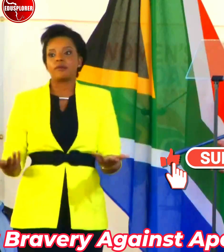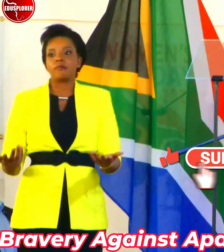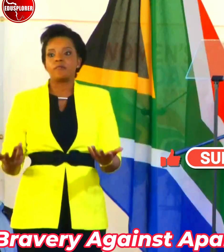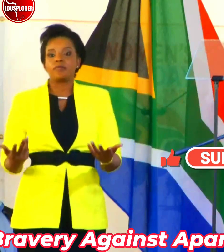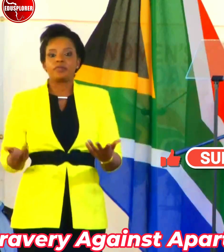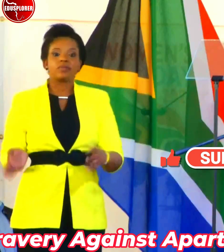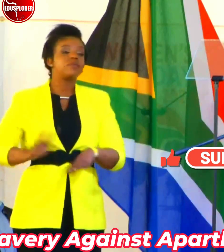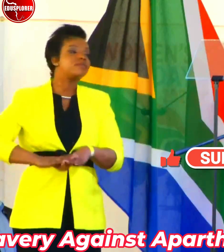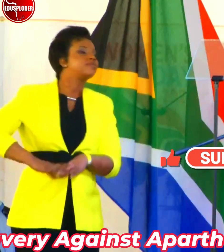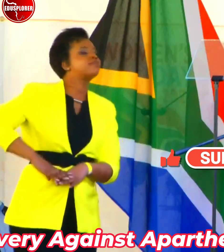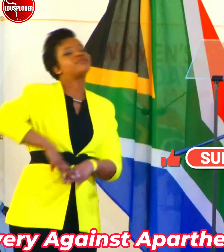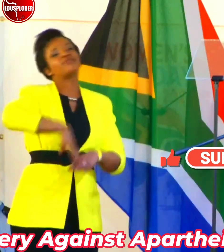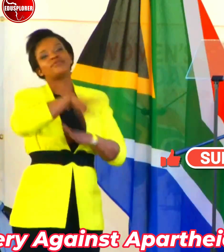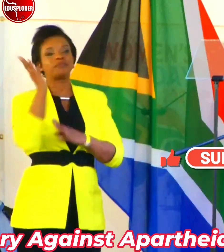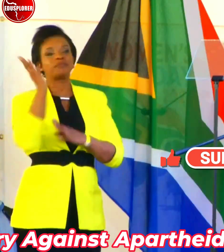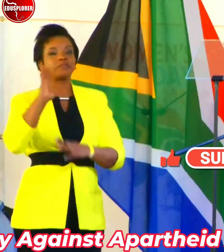extraordinarily beautiful.